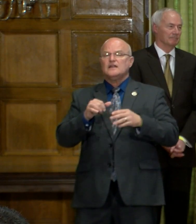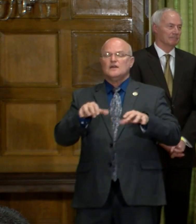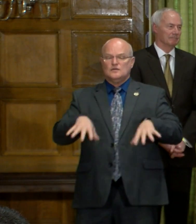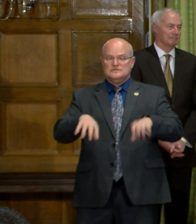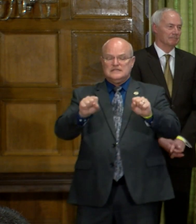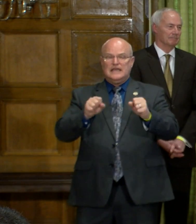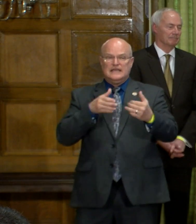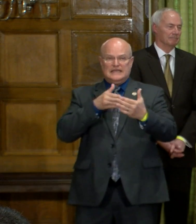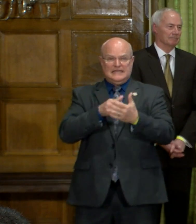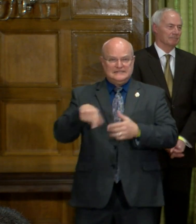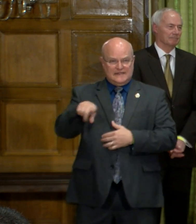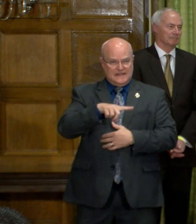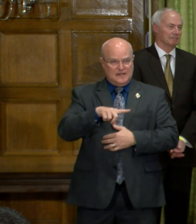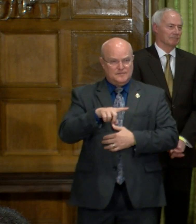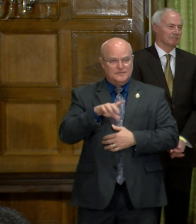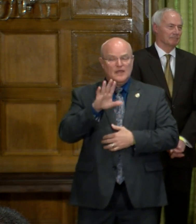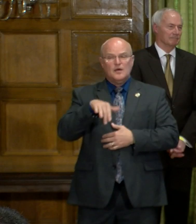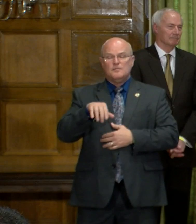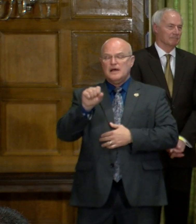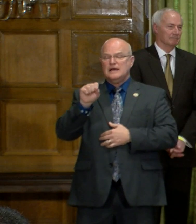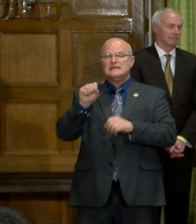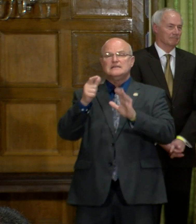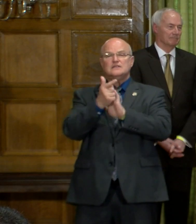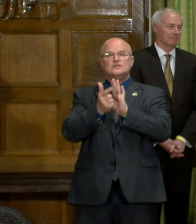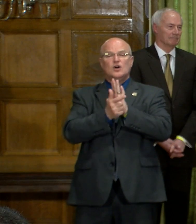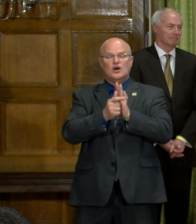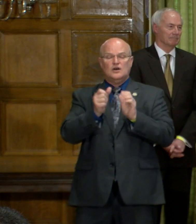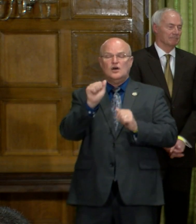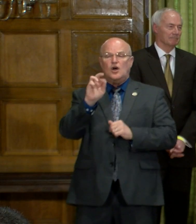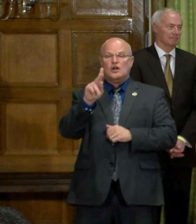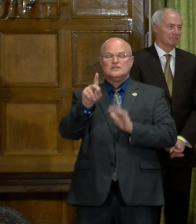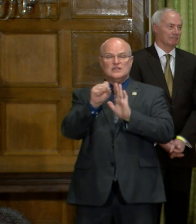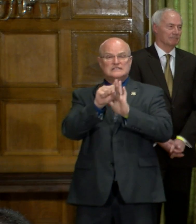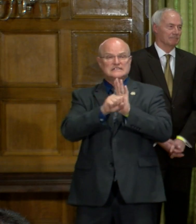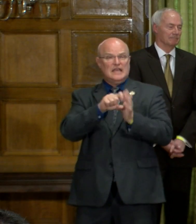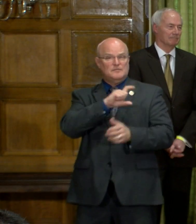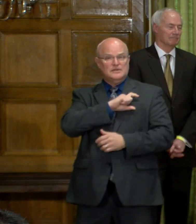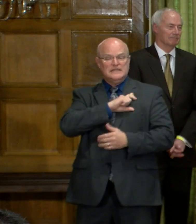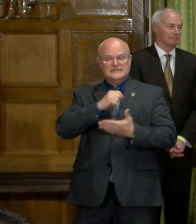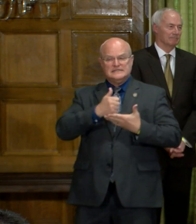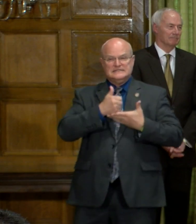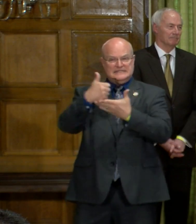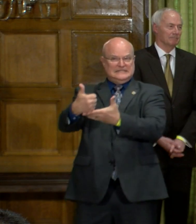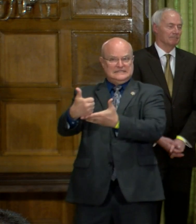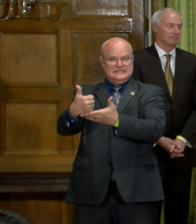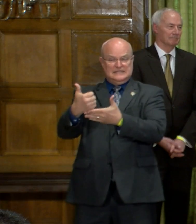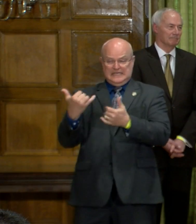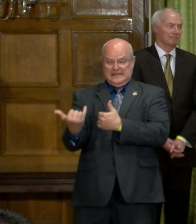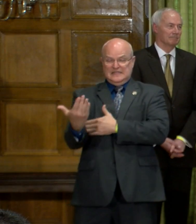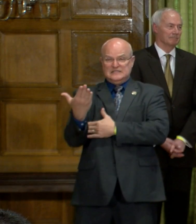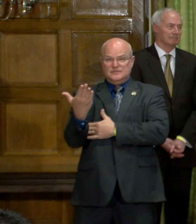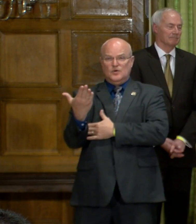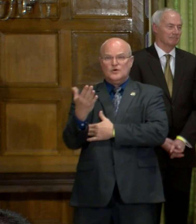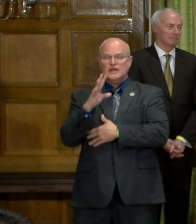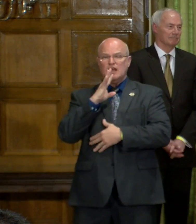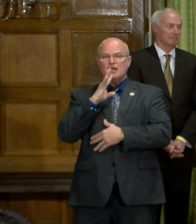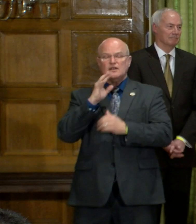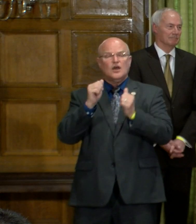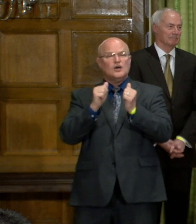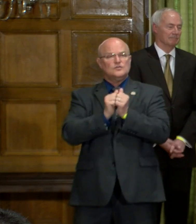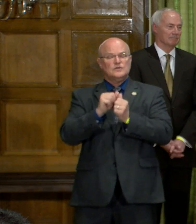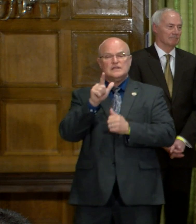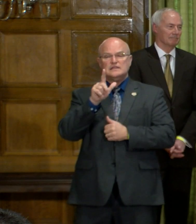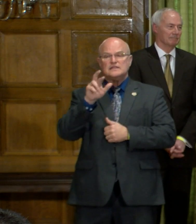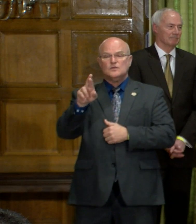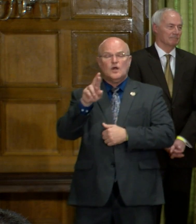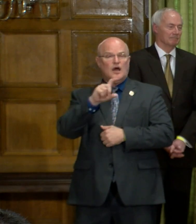action will be taken. You know, by statute, the Arkansas State Police is an assisting agency. This morning I reached out to the command staff of the Little Rock